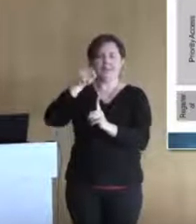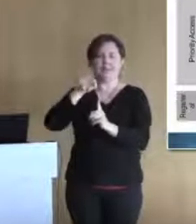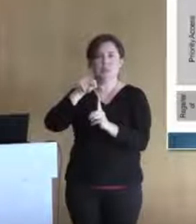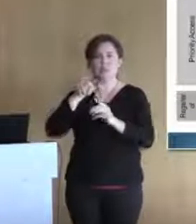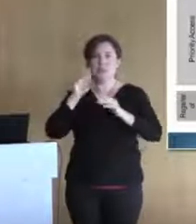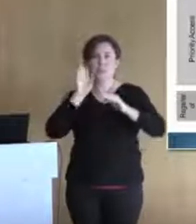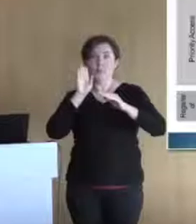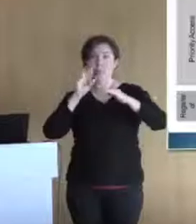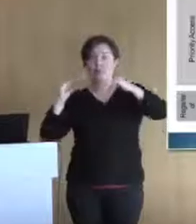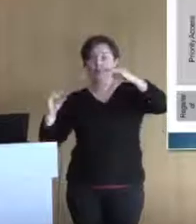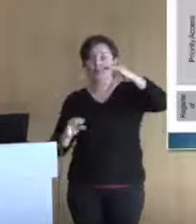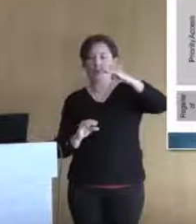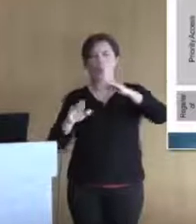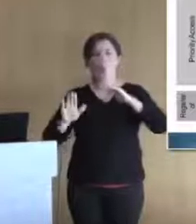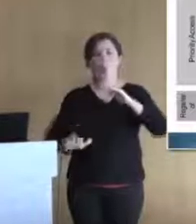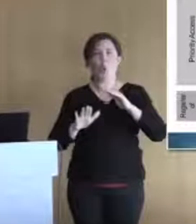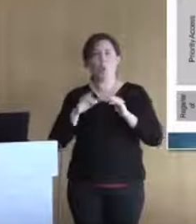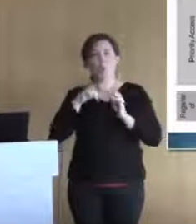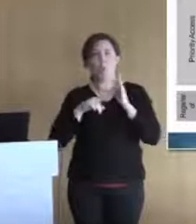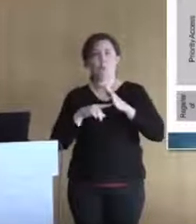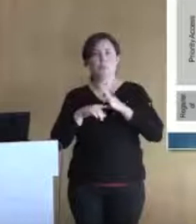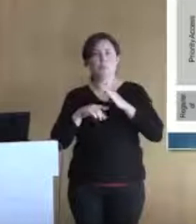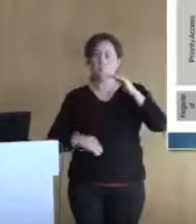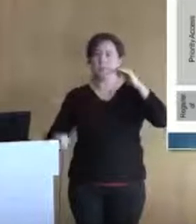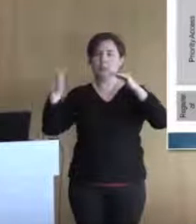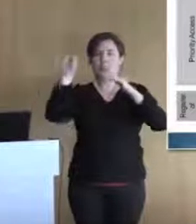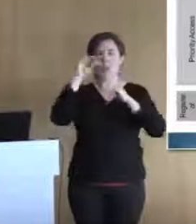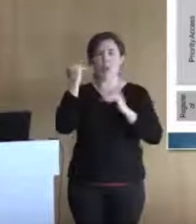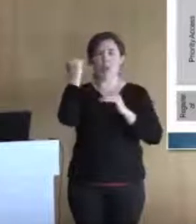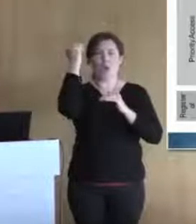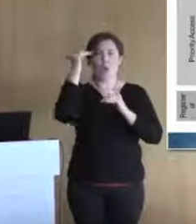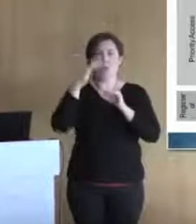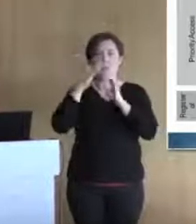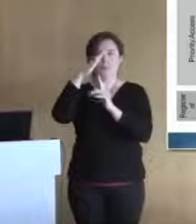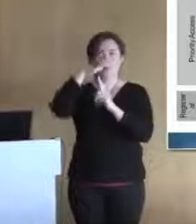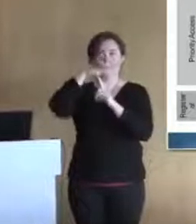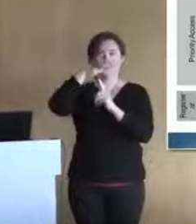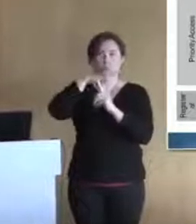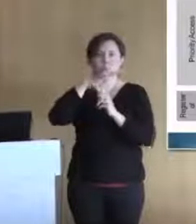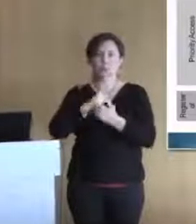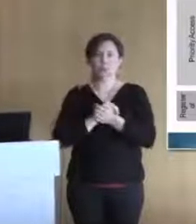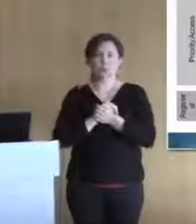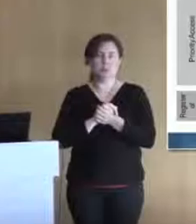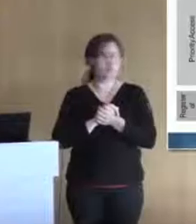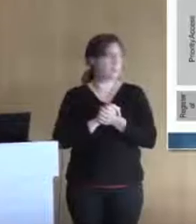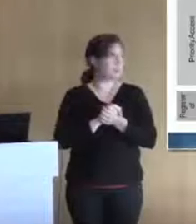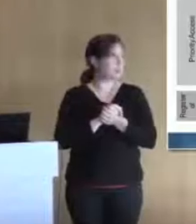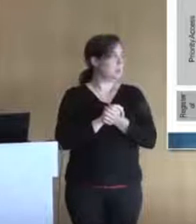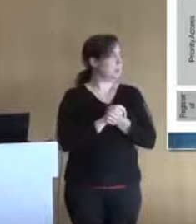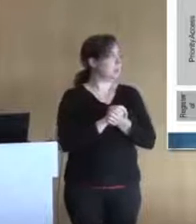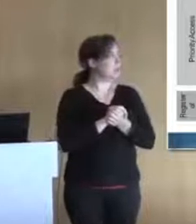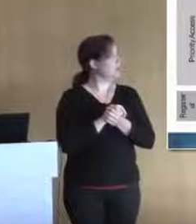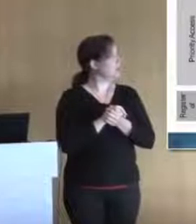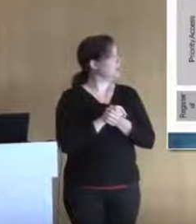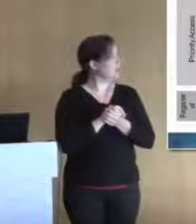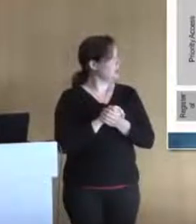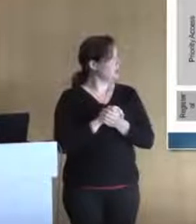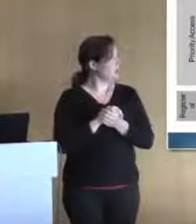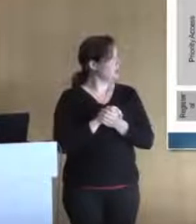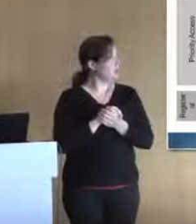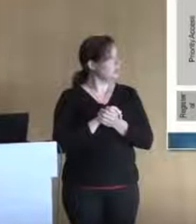public housing at the moment, social housing more broadly, and so the biggest group there that jumps out right now is